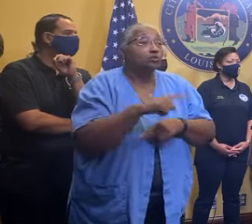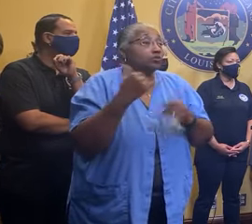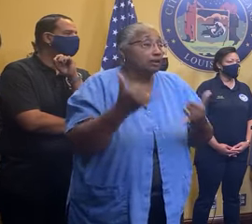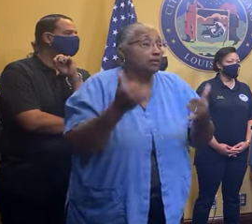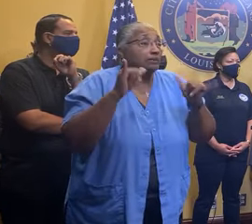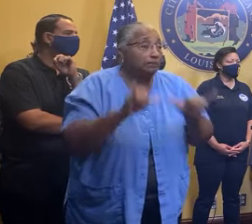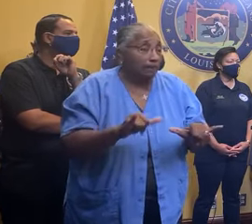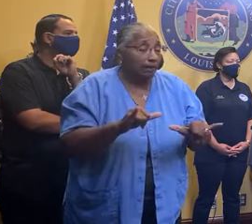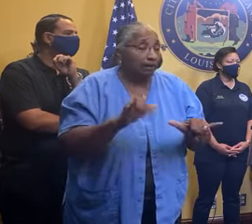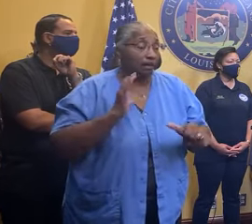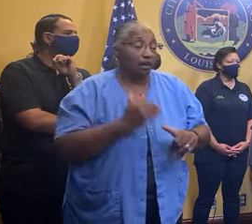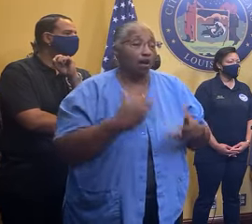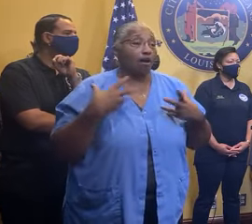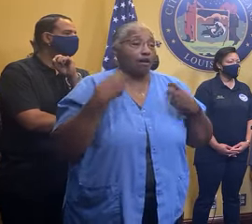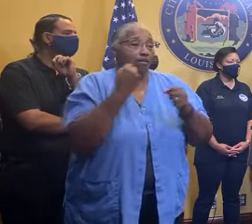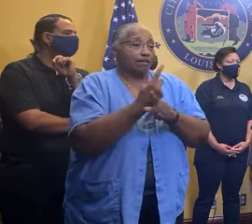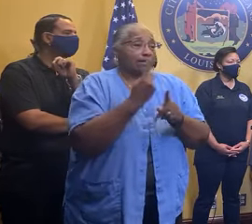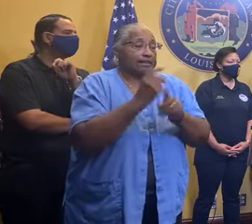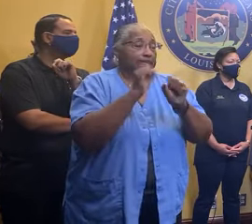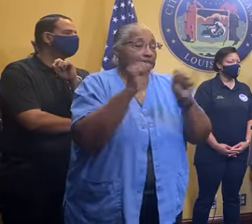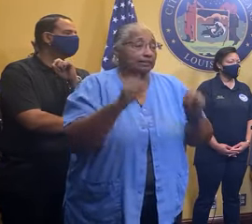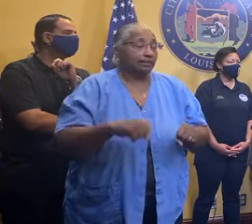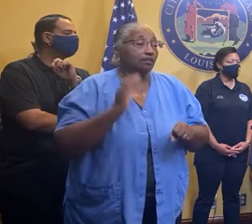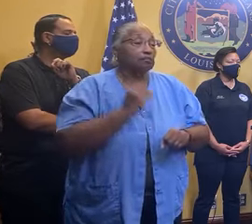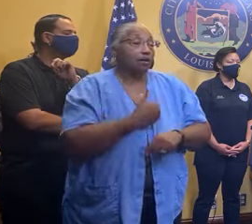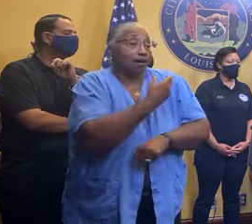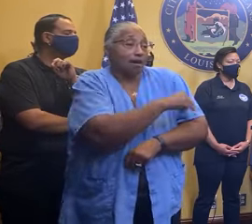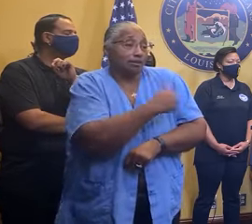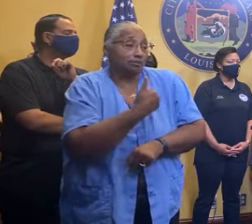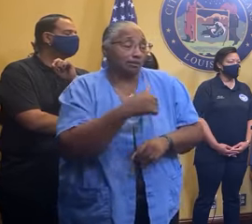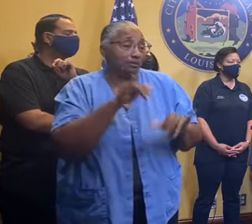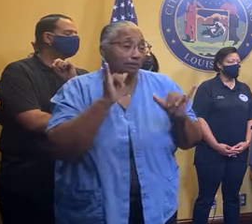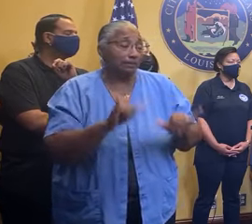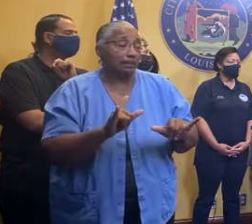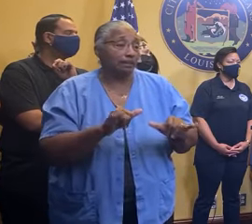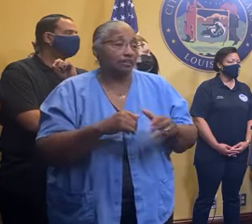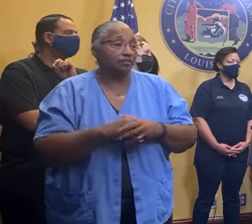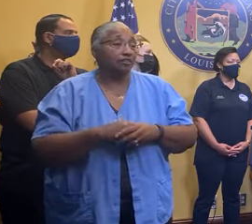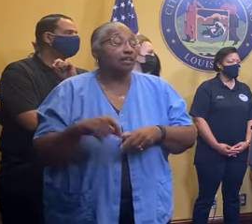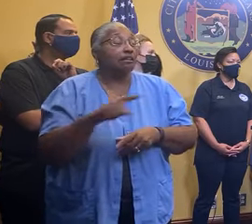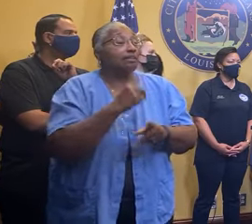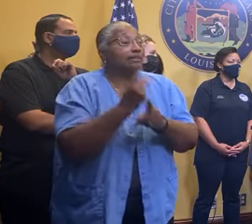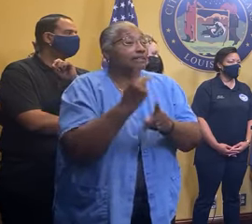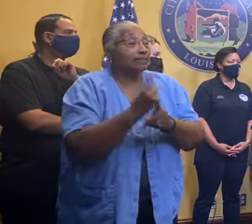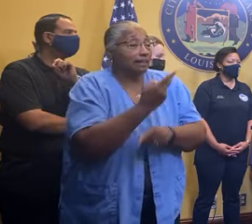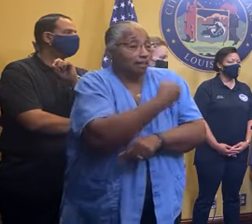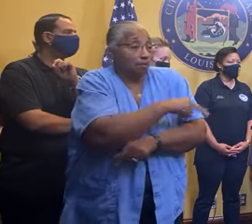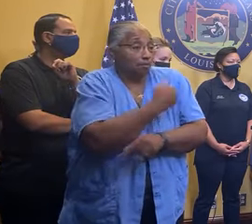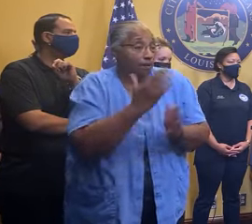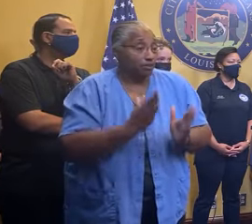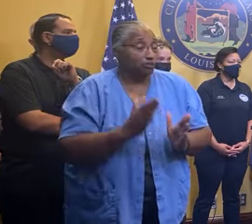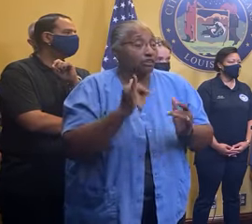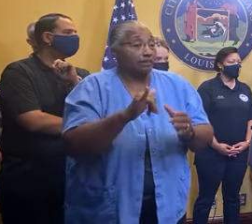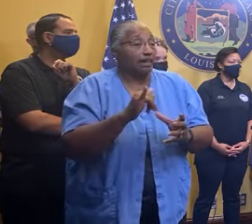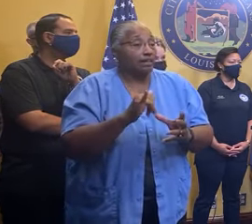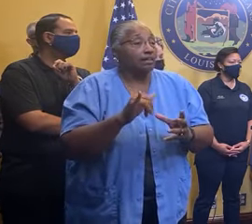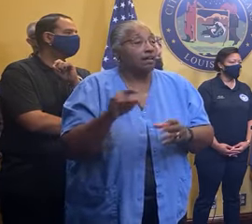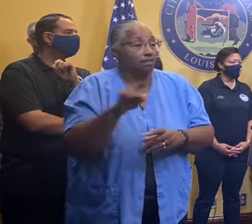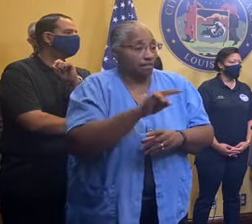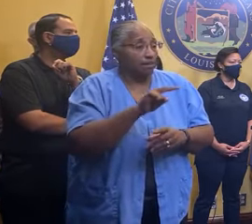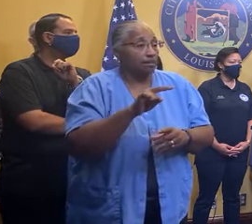Our healthcare system, our hospitals are hunkering down. They are caring for the patients that are within their